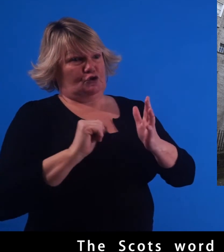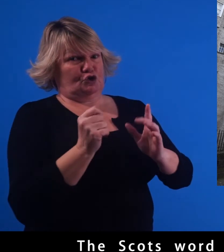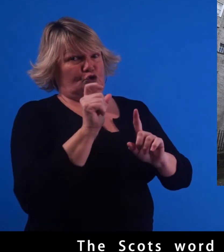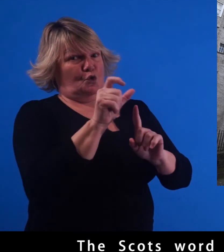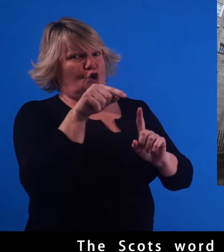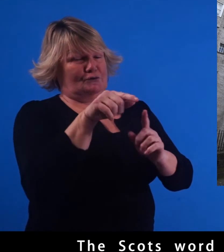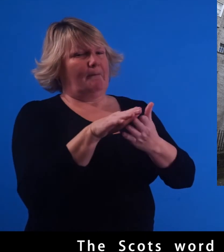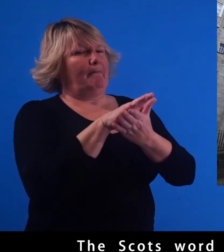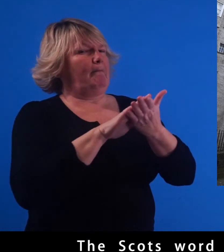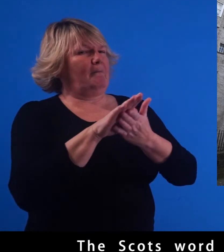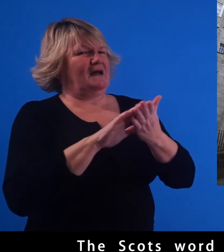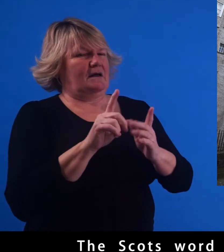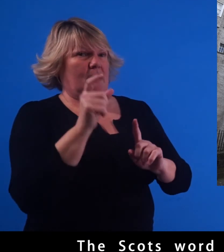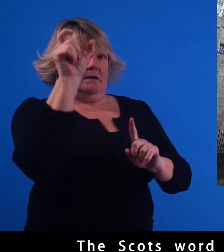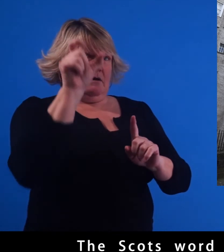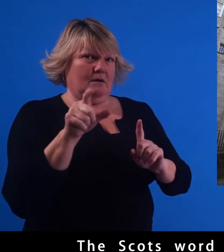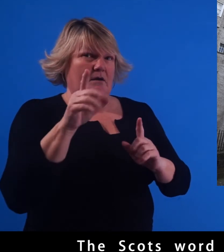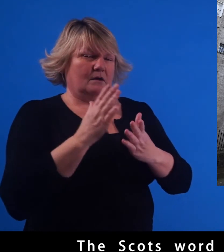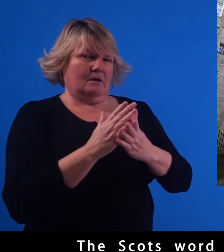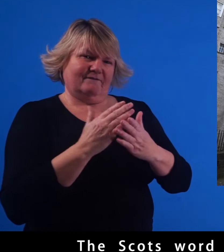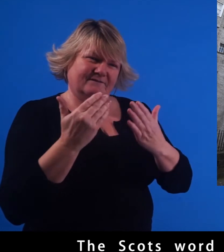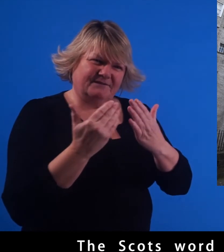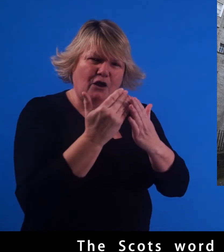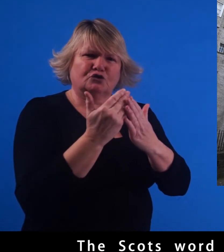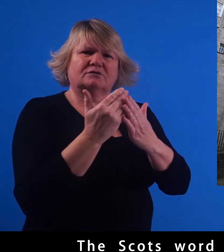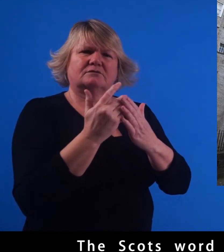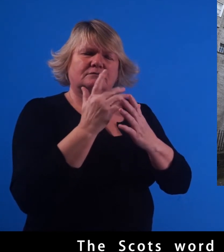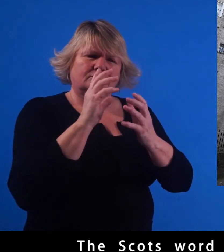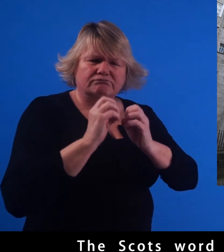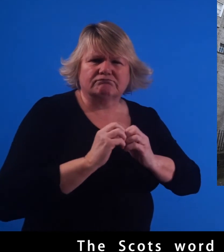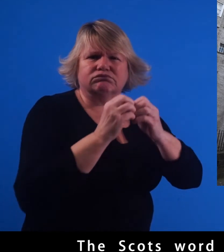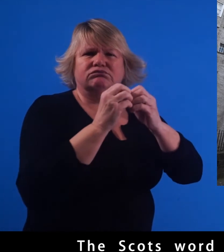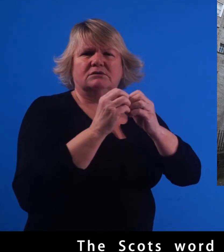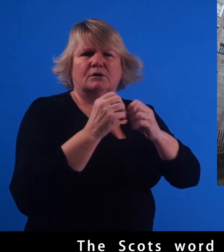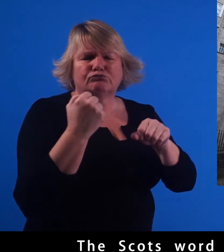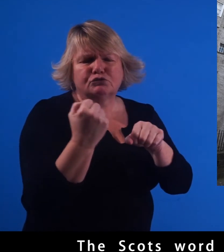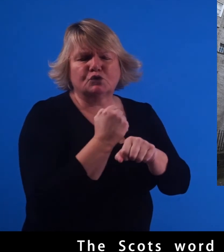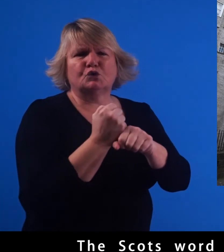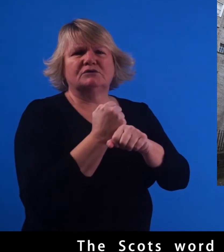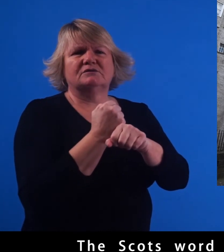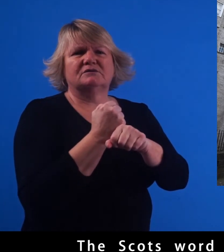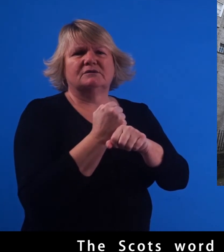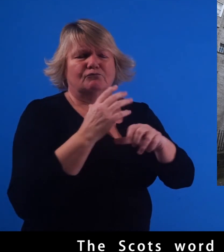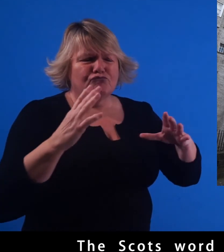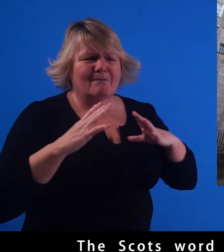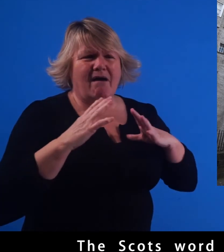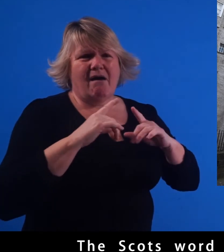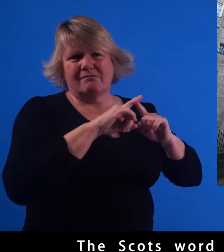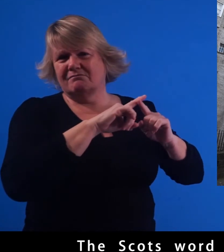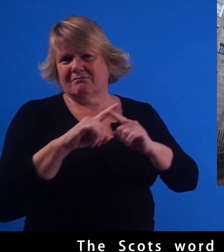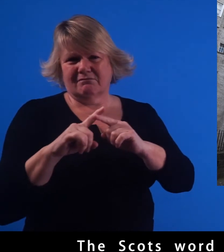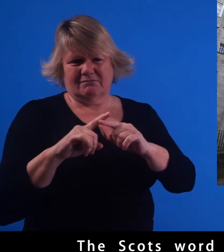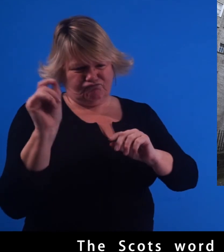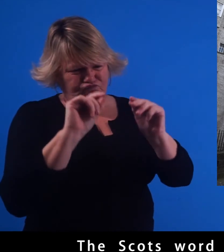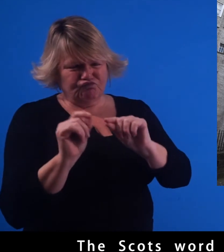The Scots word macker means one who fashions, constructs, produces,